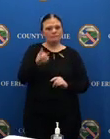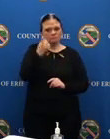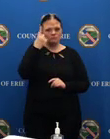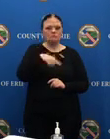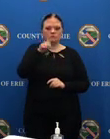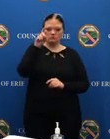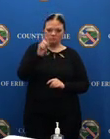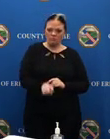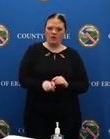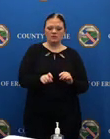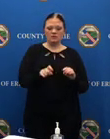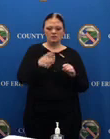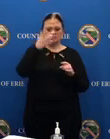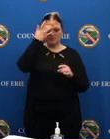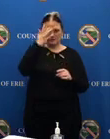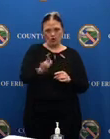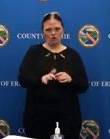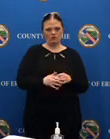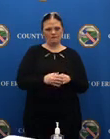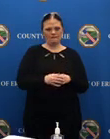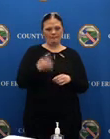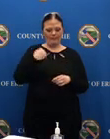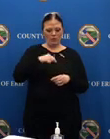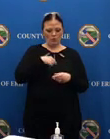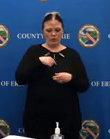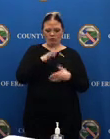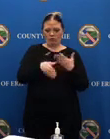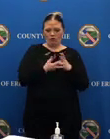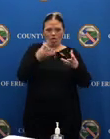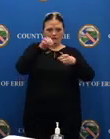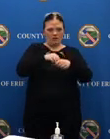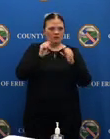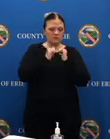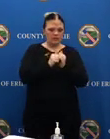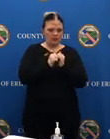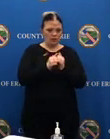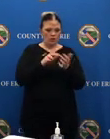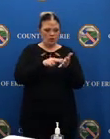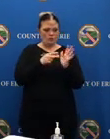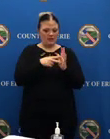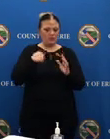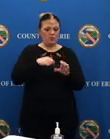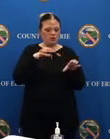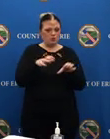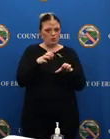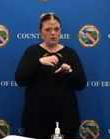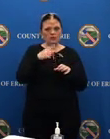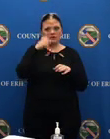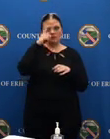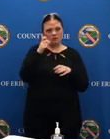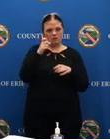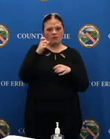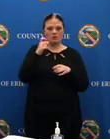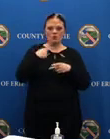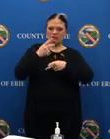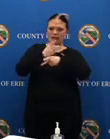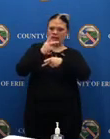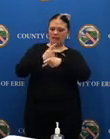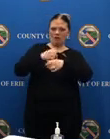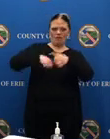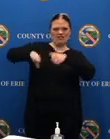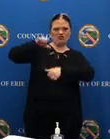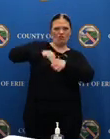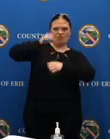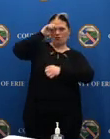you gotta be smart, and we're in this together, which means we're doing this to be our brothers and sisters' keeper, to protect each